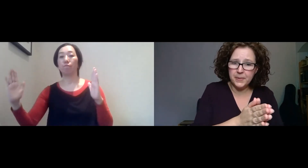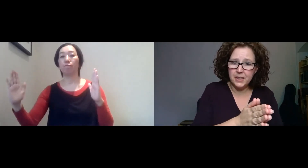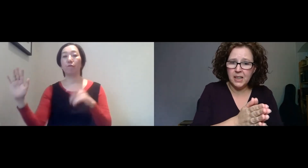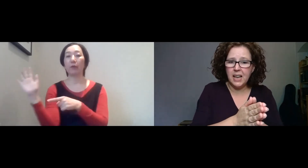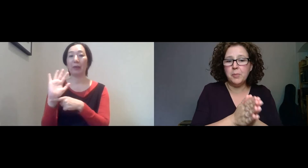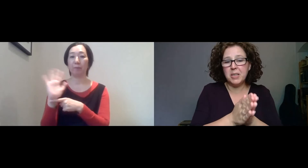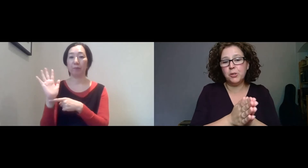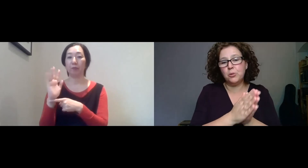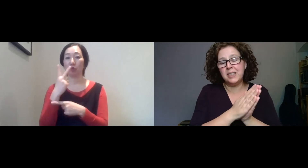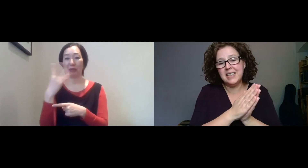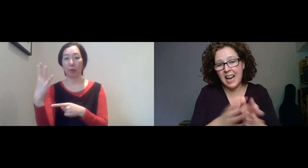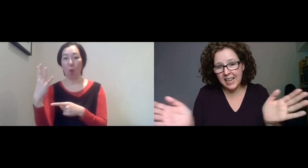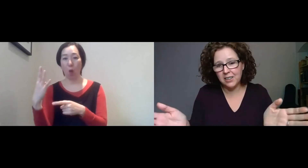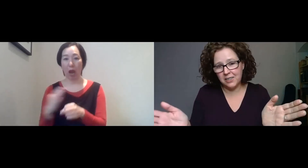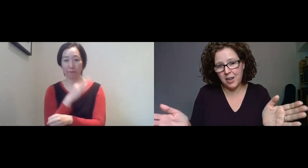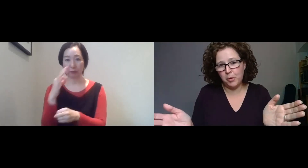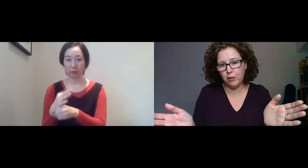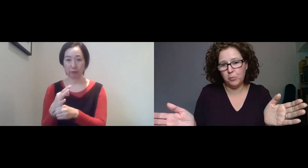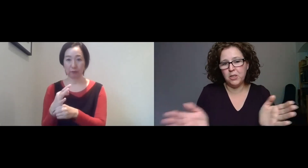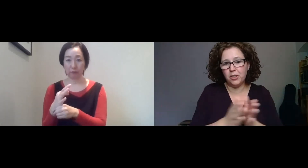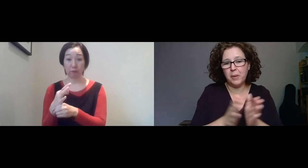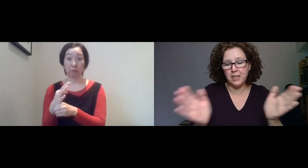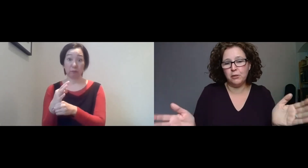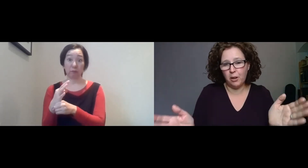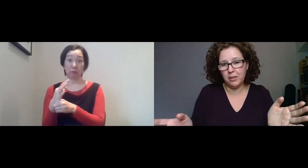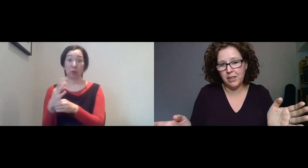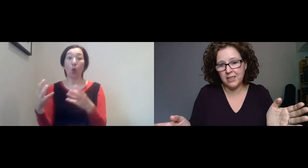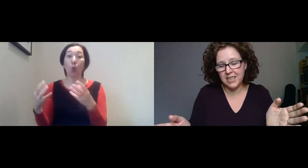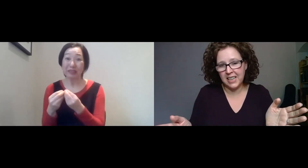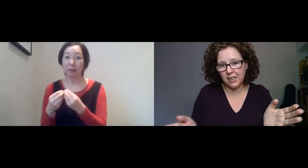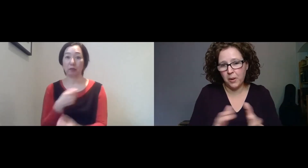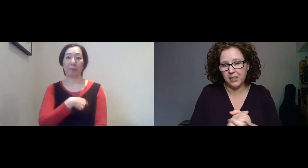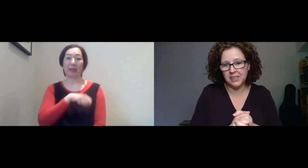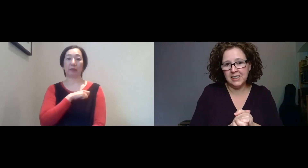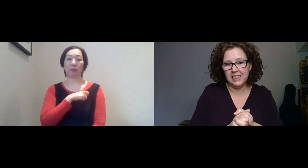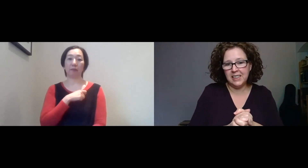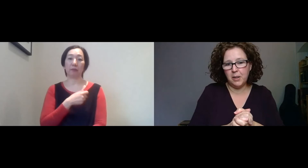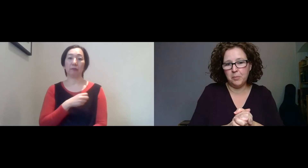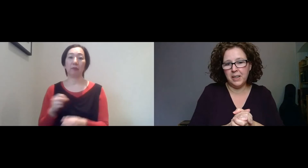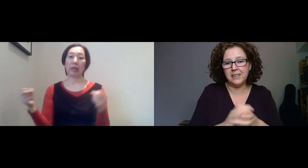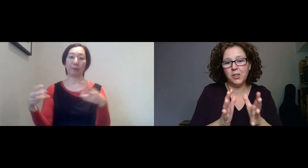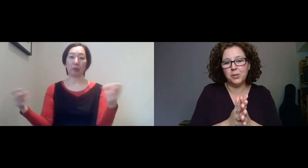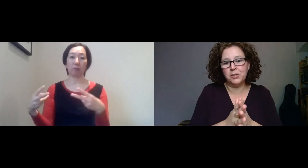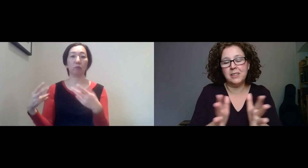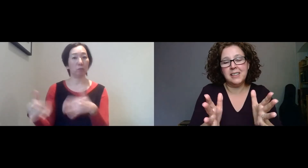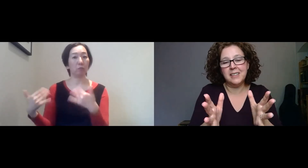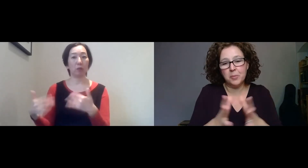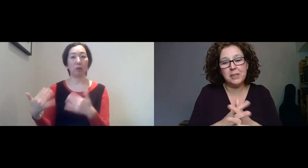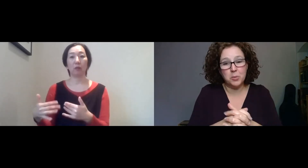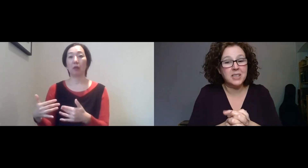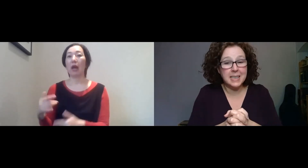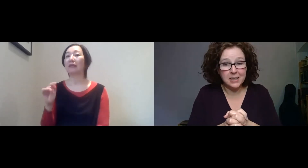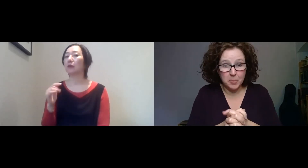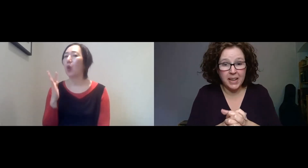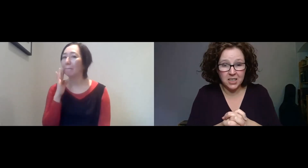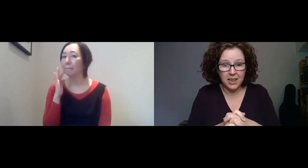GAM, I was able to show the entire performance on a 24-hour screening as well. And the subtitles